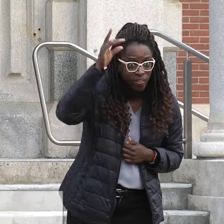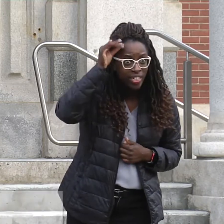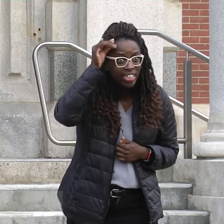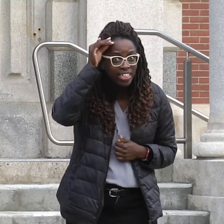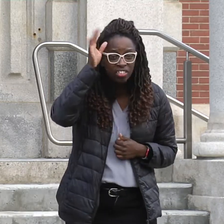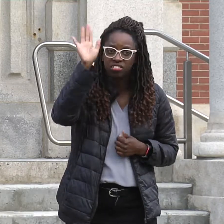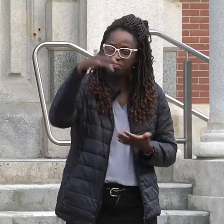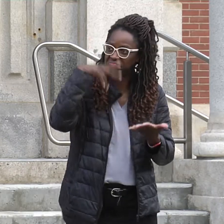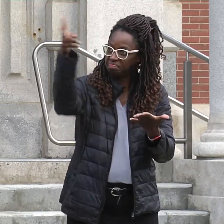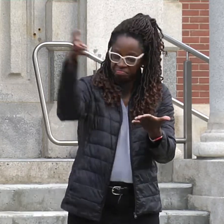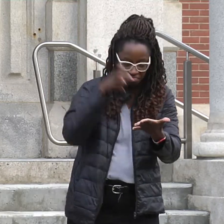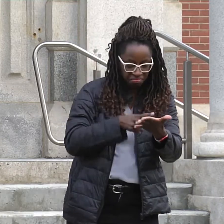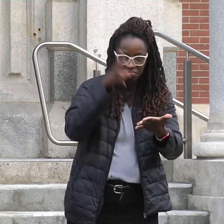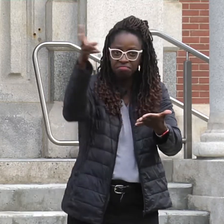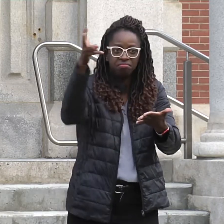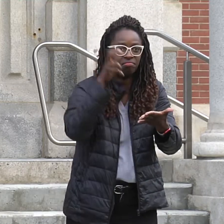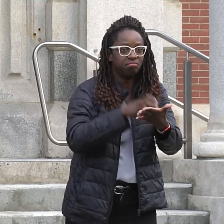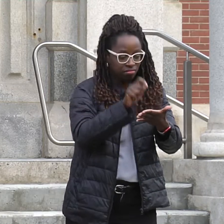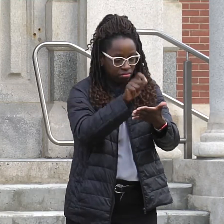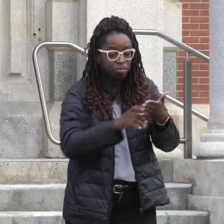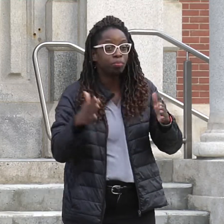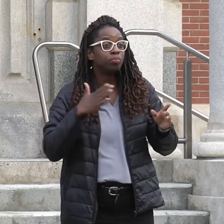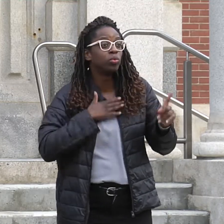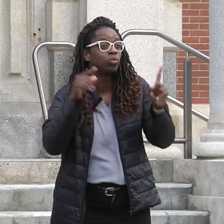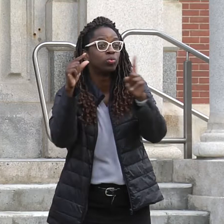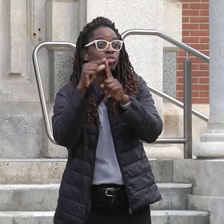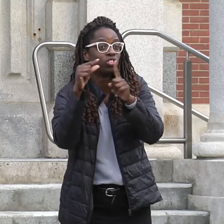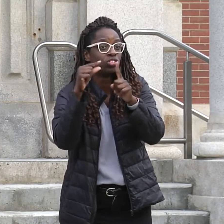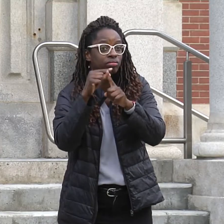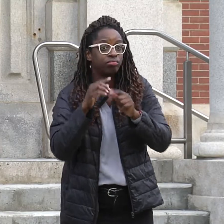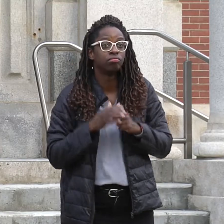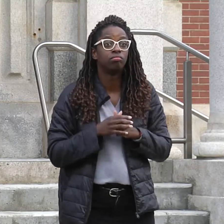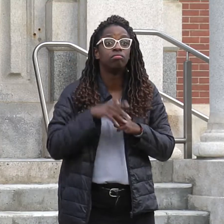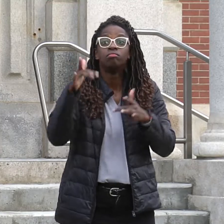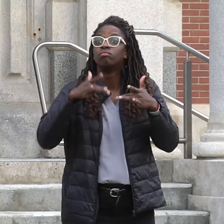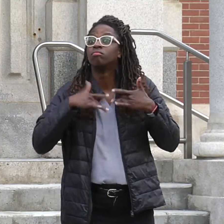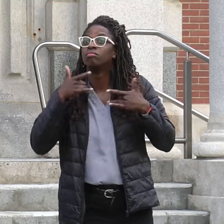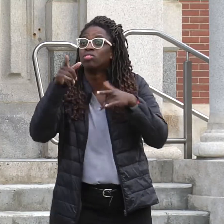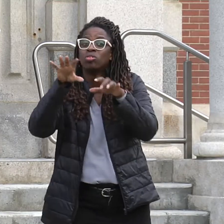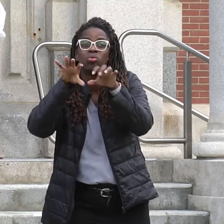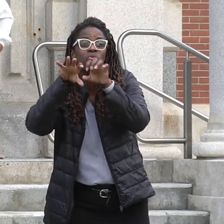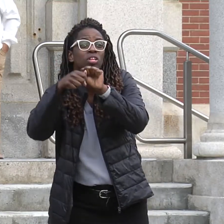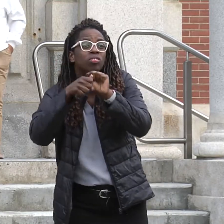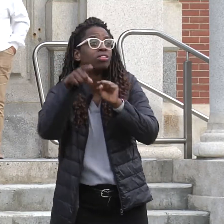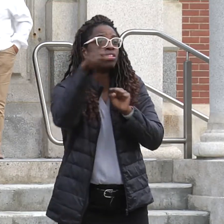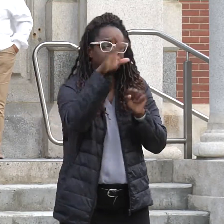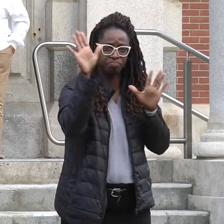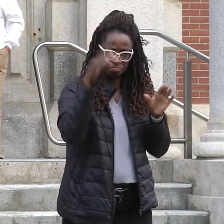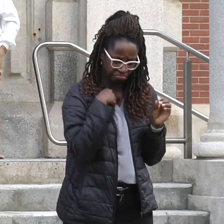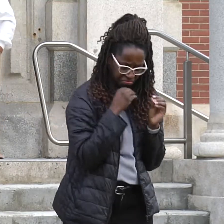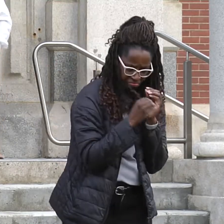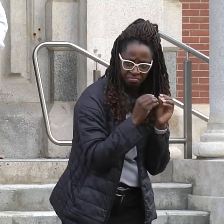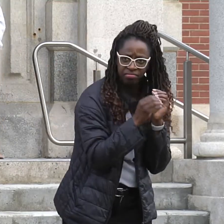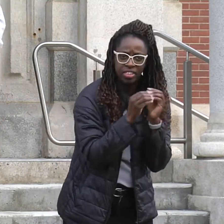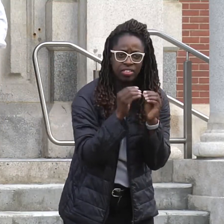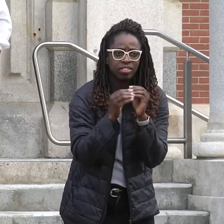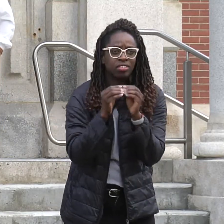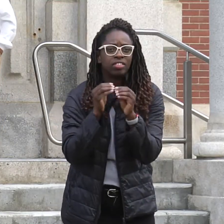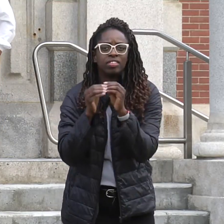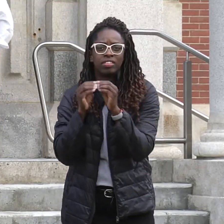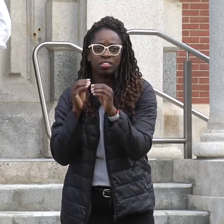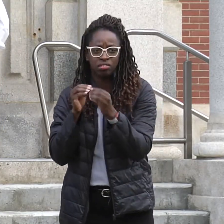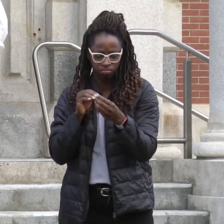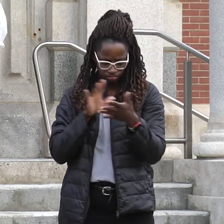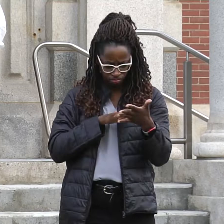together have the power to fix broken, be they printed upon the page or spoken. When my generation